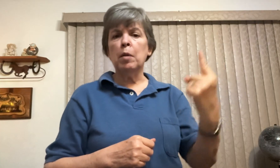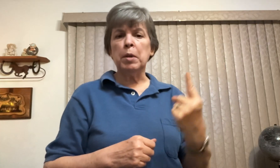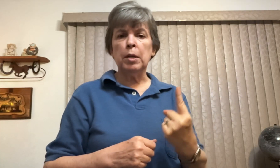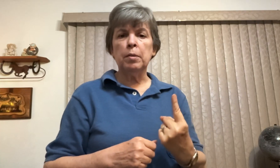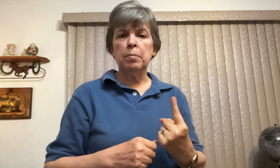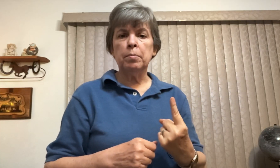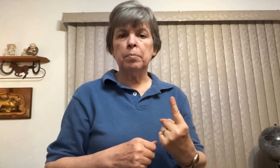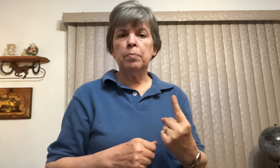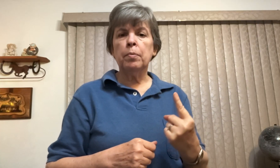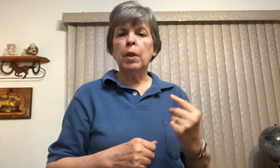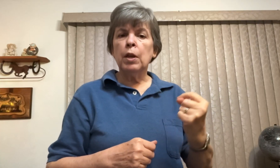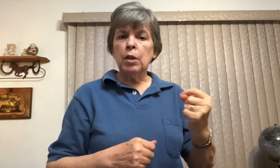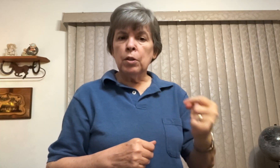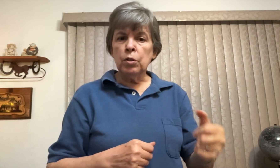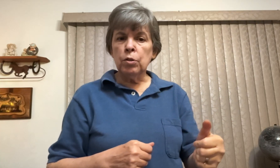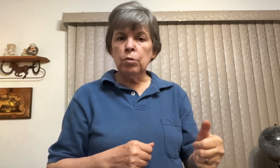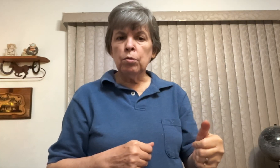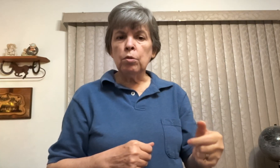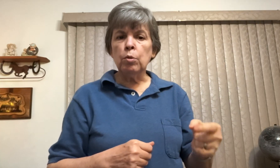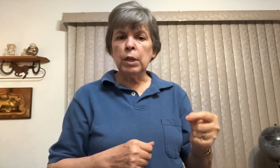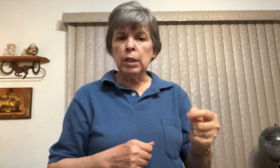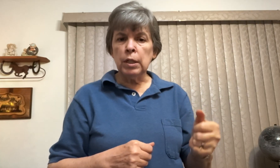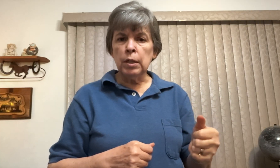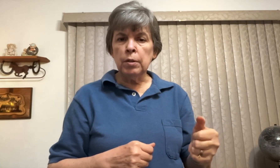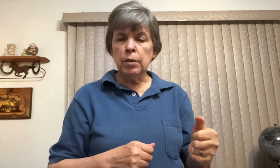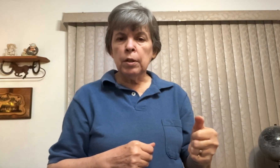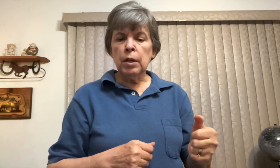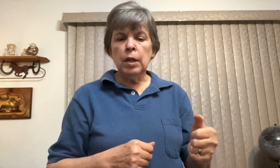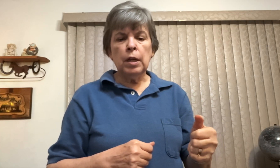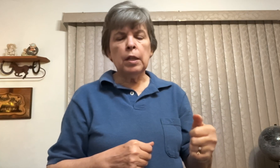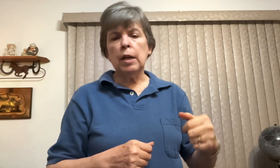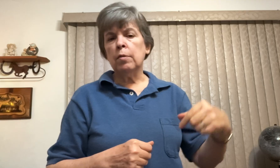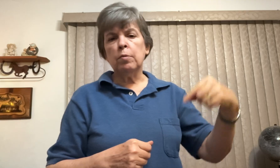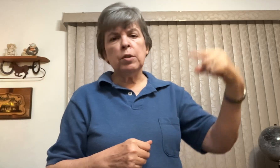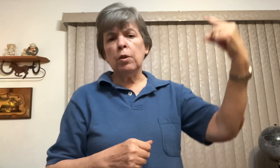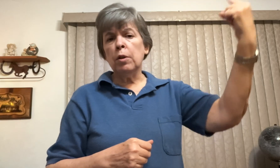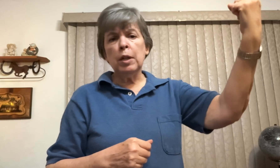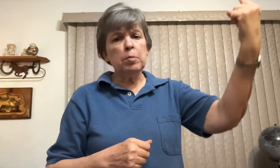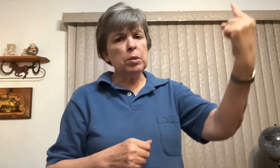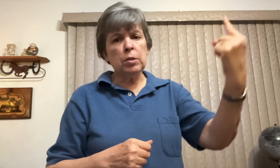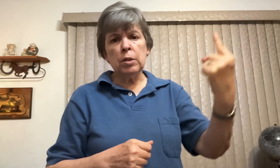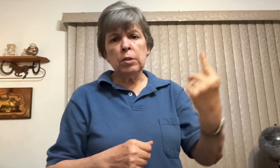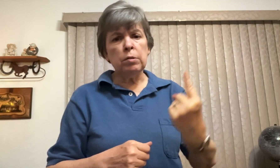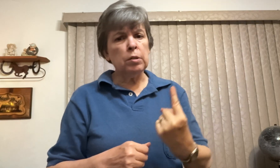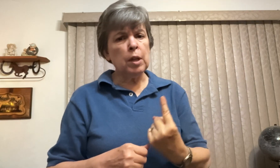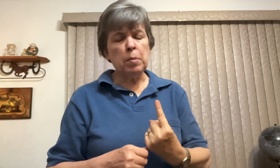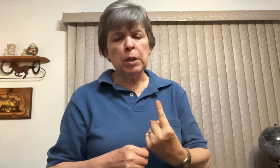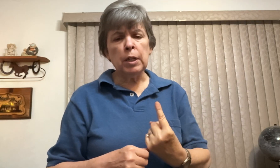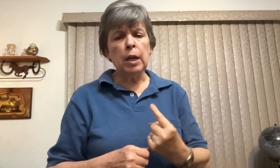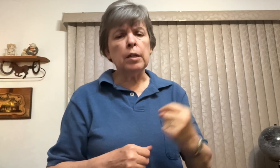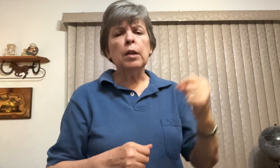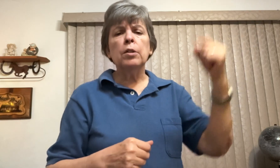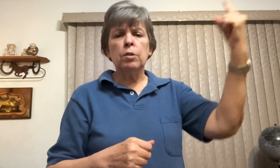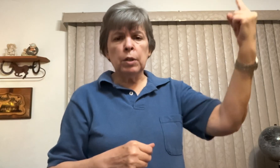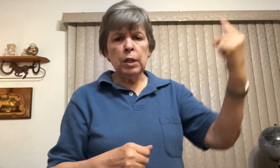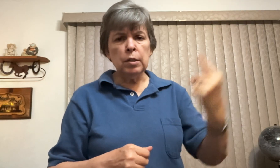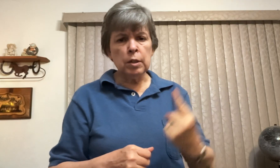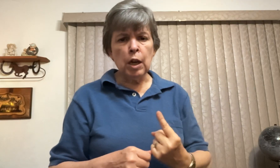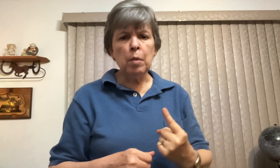coming soon or quickly, and then returning, I'm just going to do the same thing again. So he is